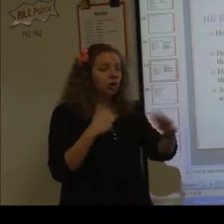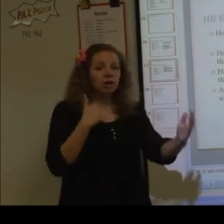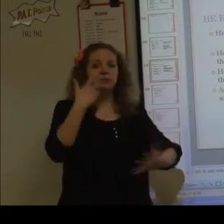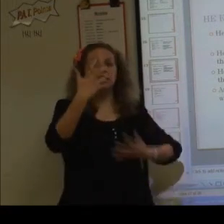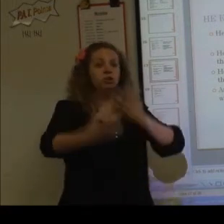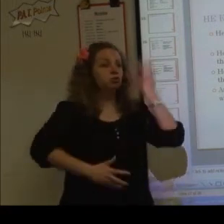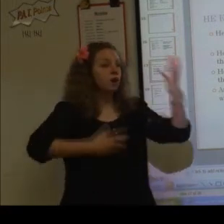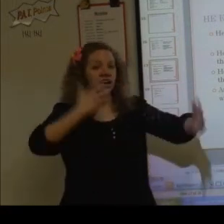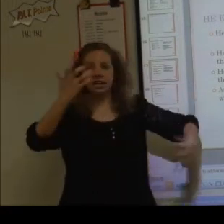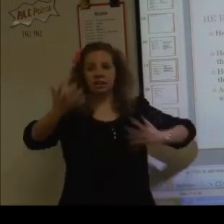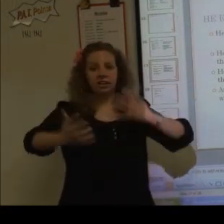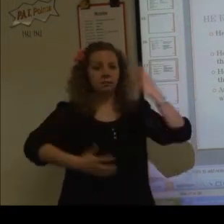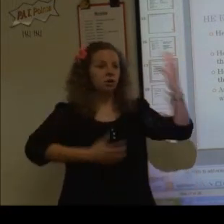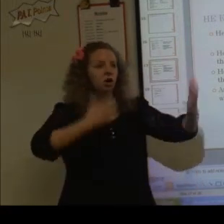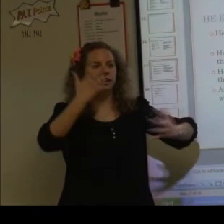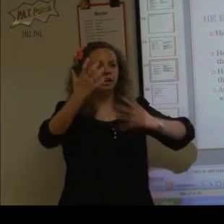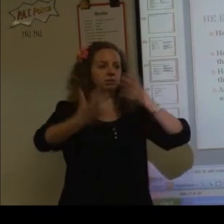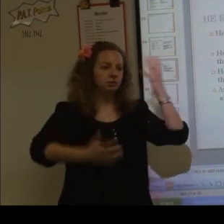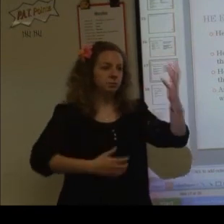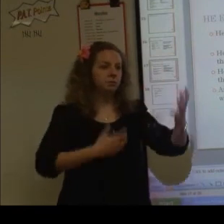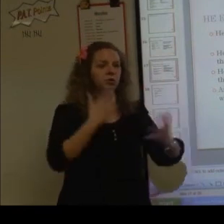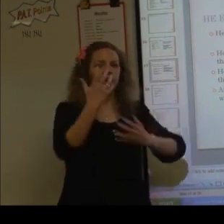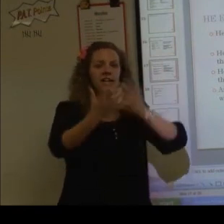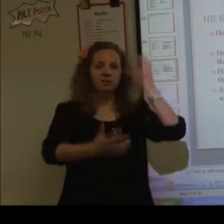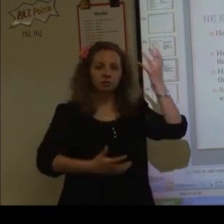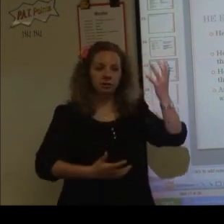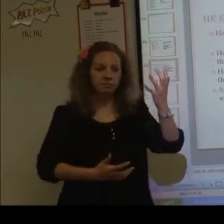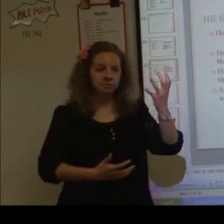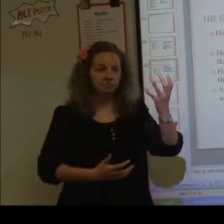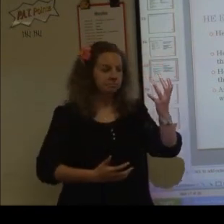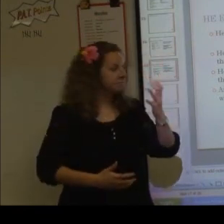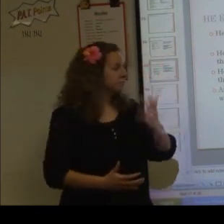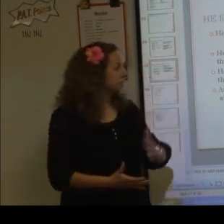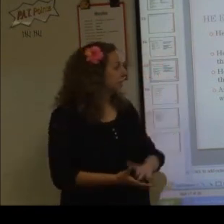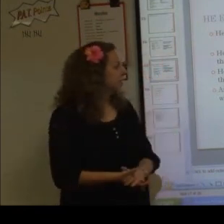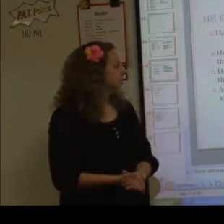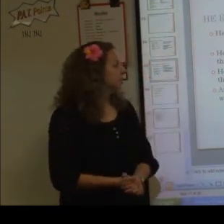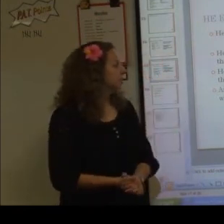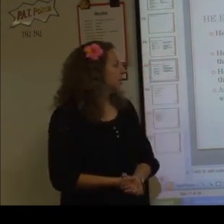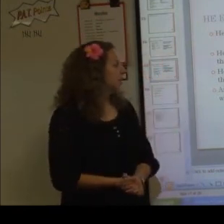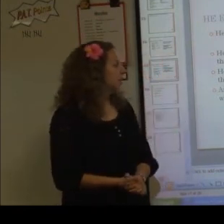I could be like crying out, like I'm calling out to him, I'm crying out to him. Okay.